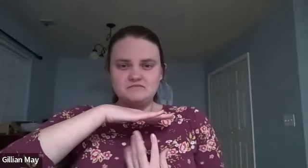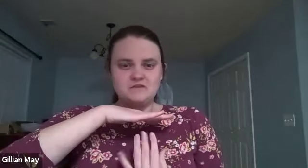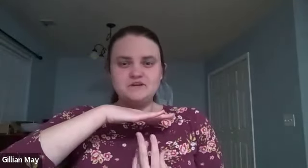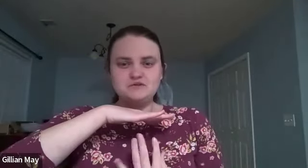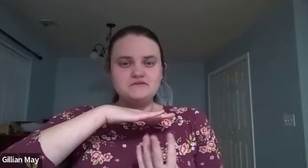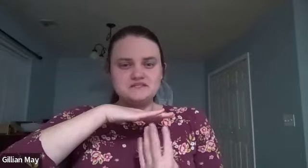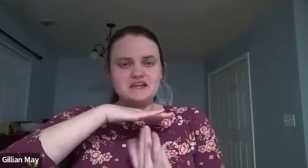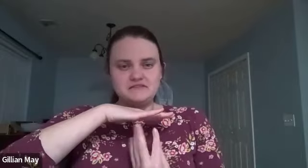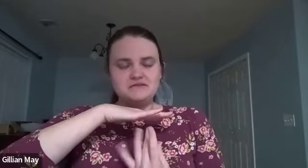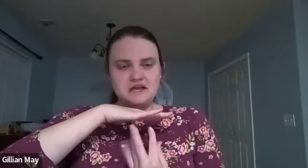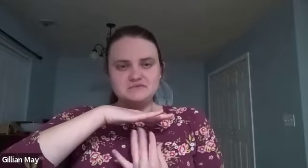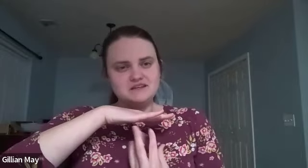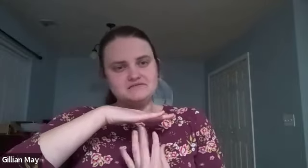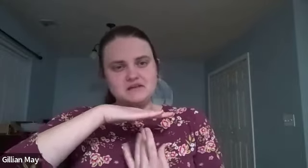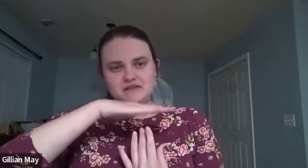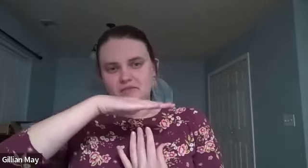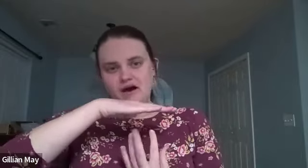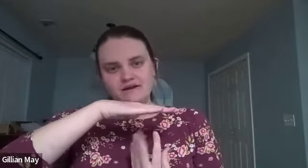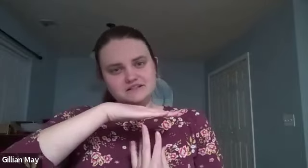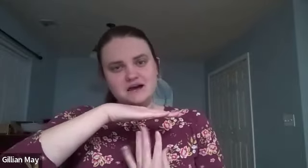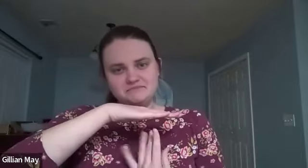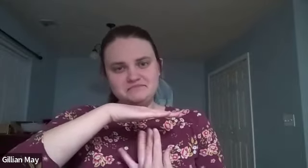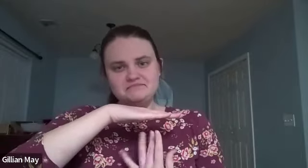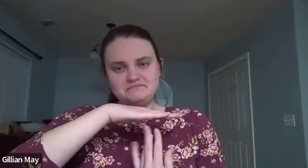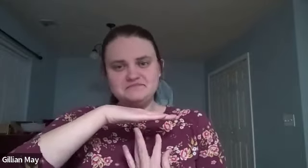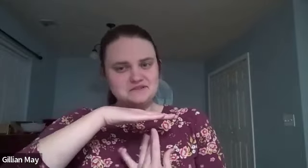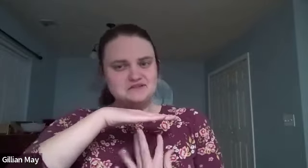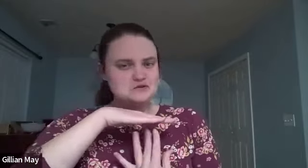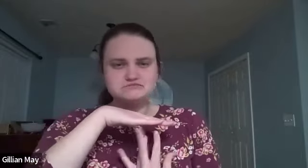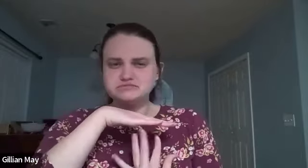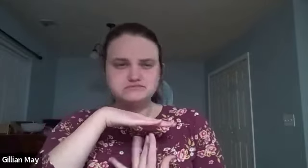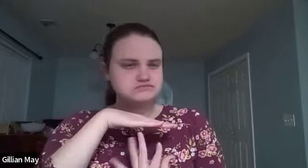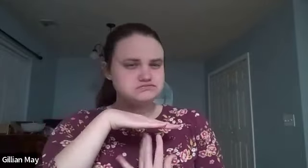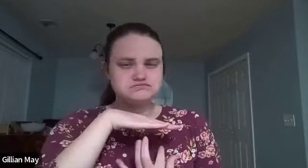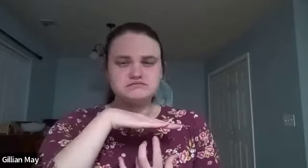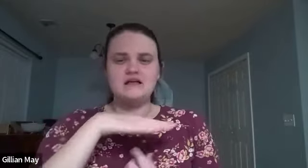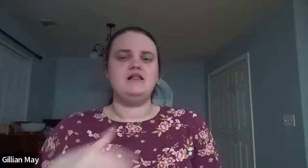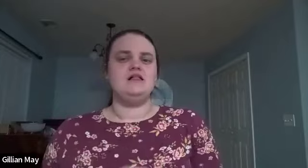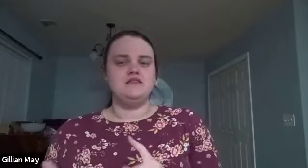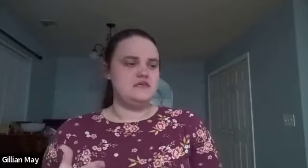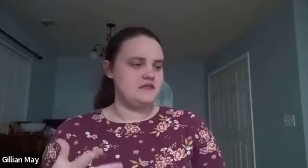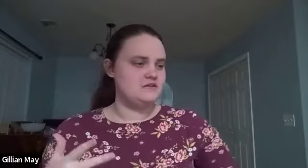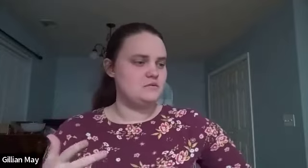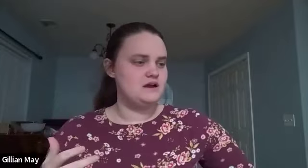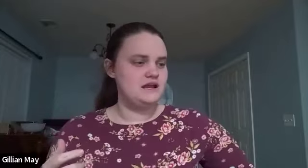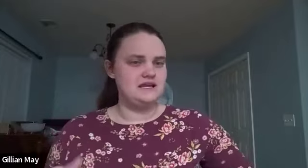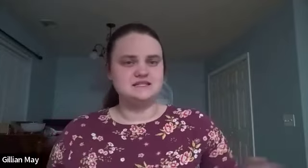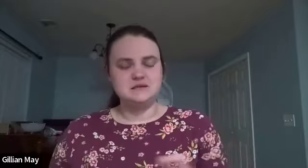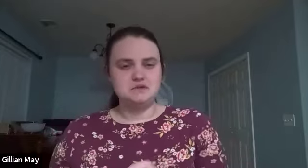The visual of this is like the flames, and then the pot on top. So then the other one is the blowing